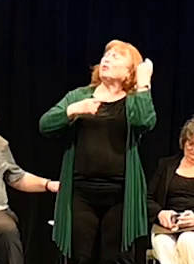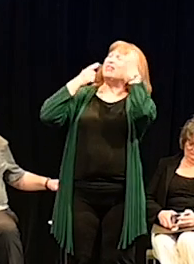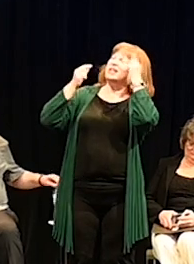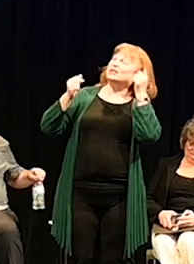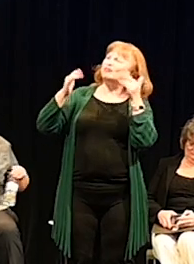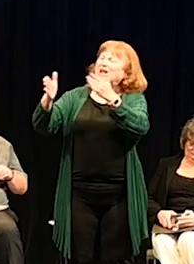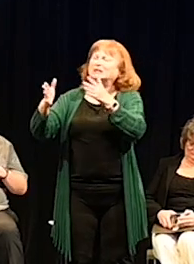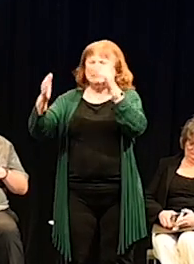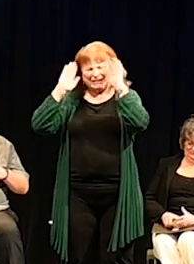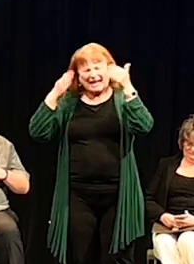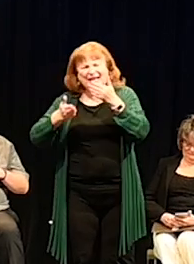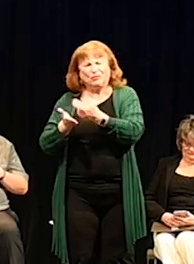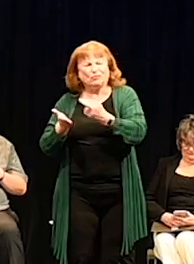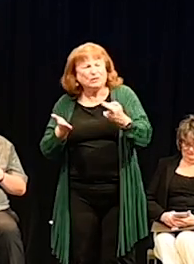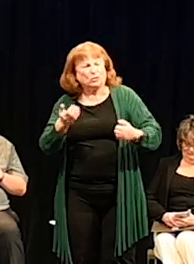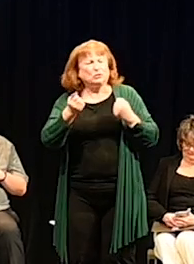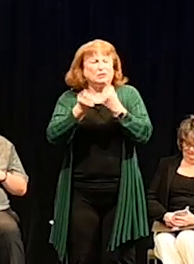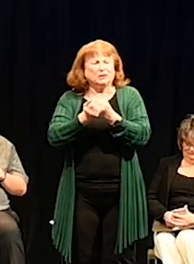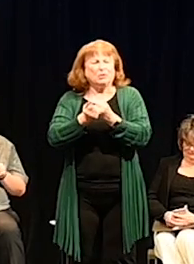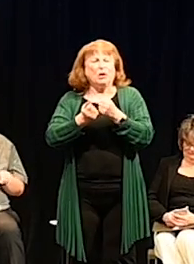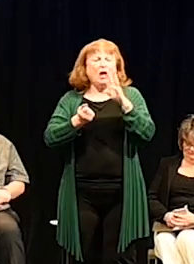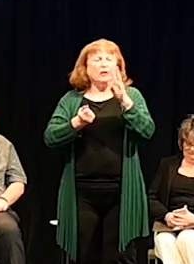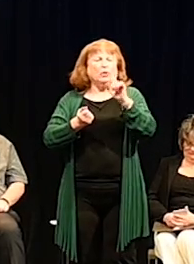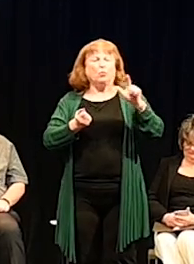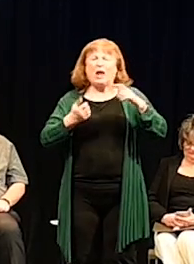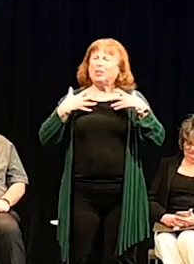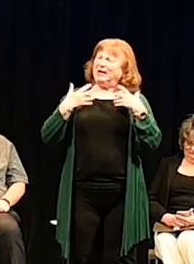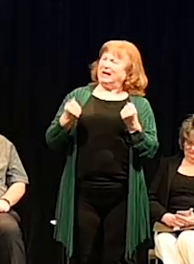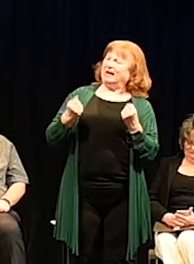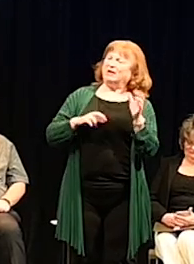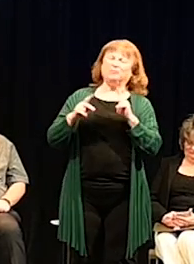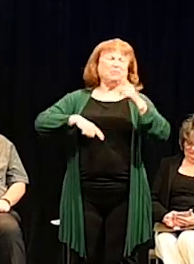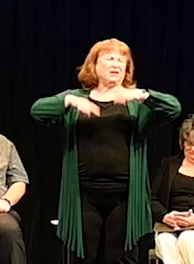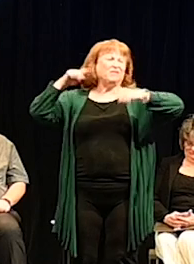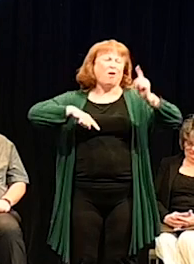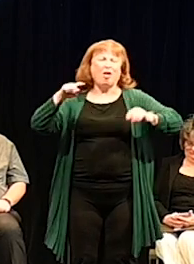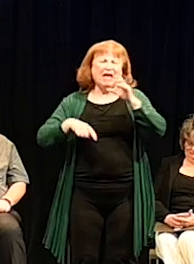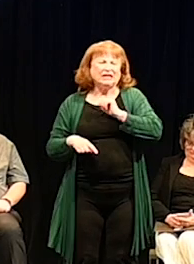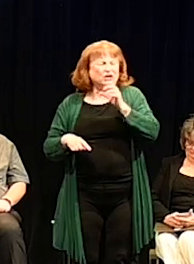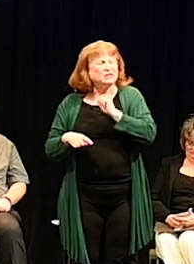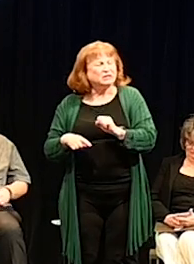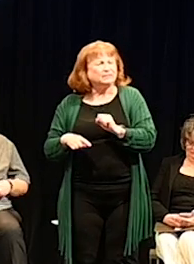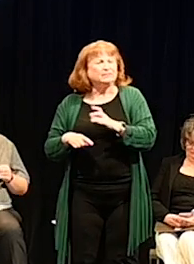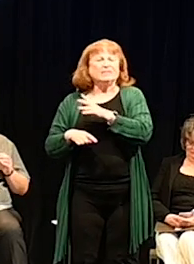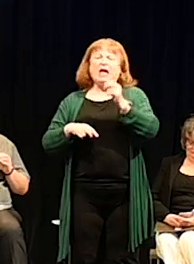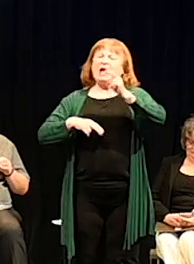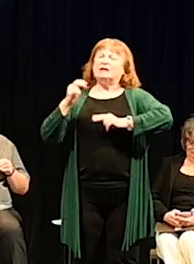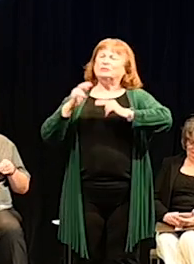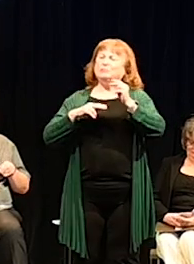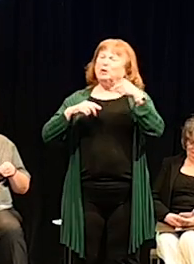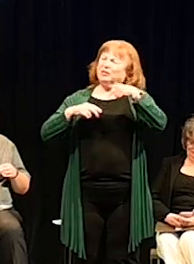strategies, dedicated resources to support the well-being of people of all ages. And to build on